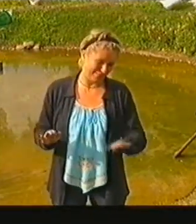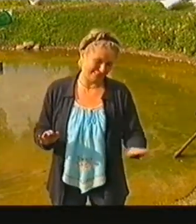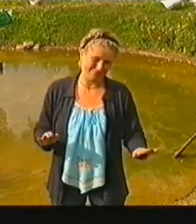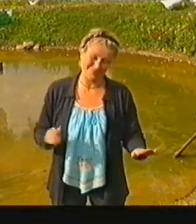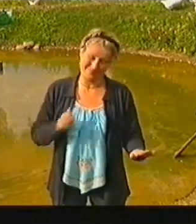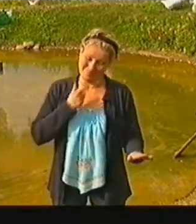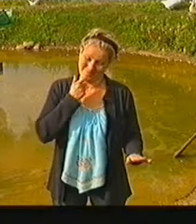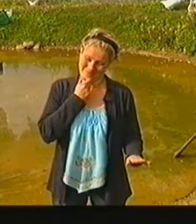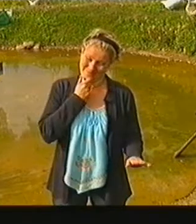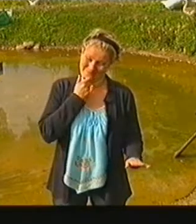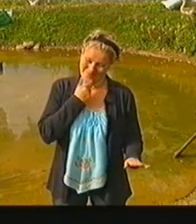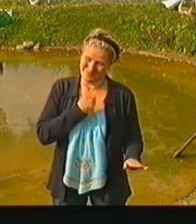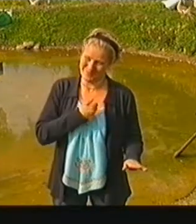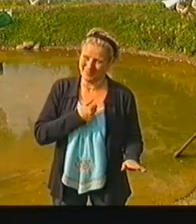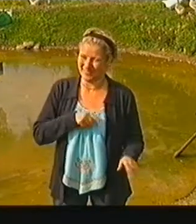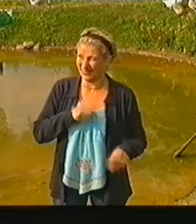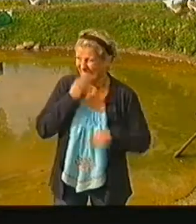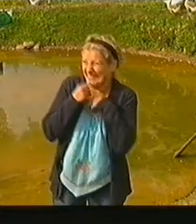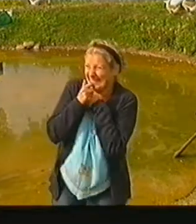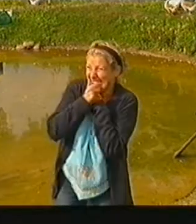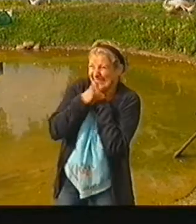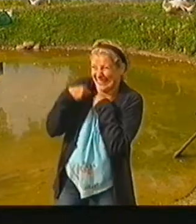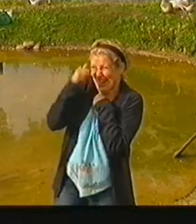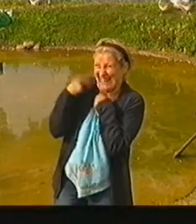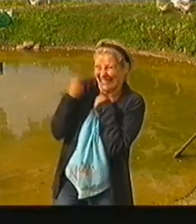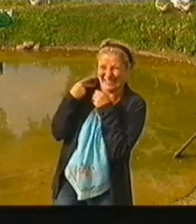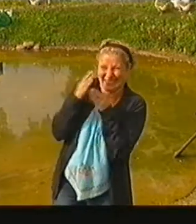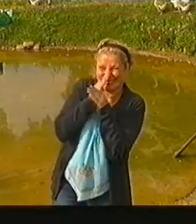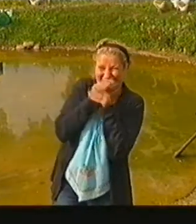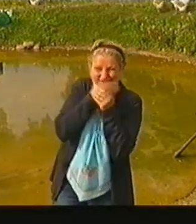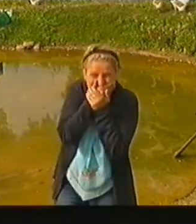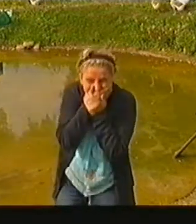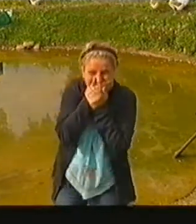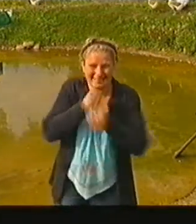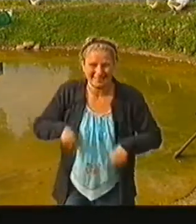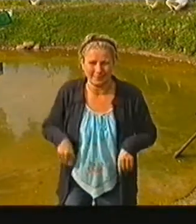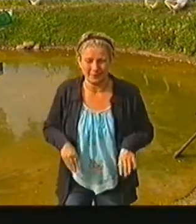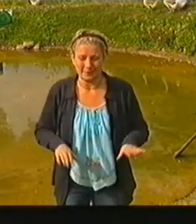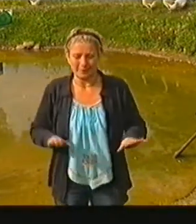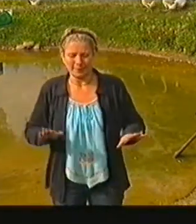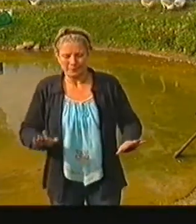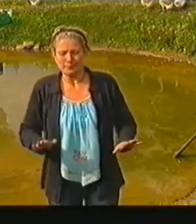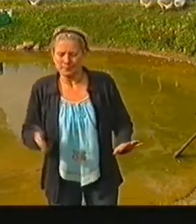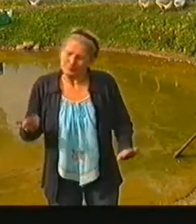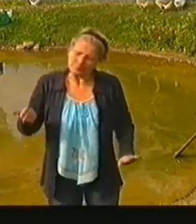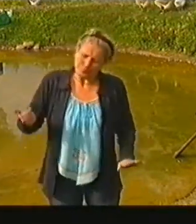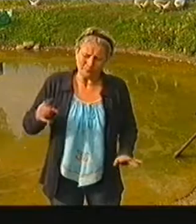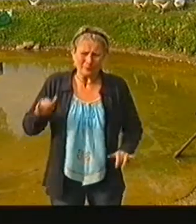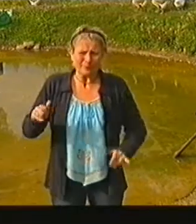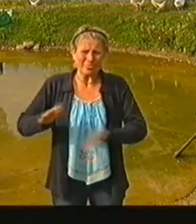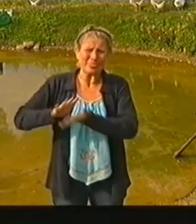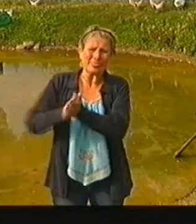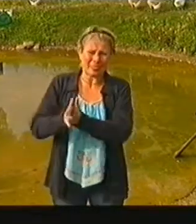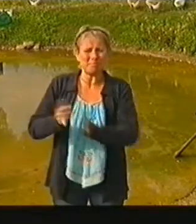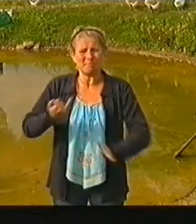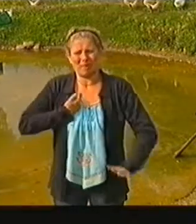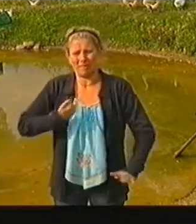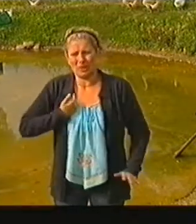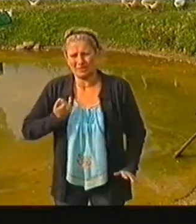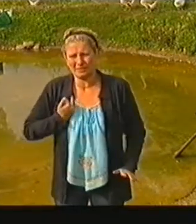3 children, and he smiled. The children smiled back at him, sharing his secret. "My dear old Badger,"